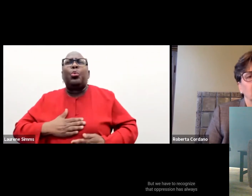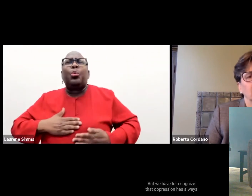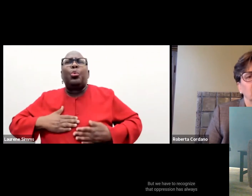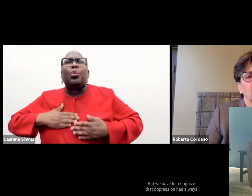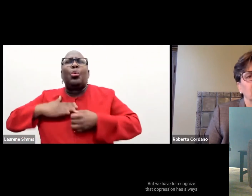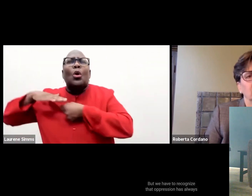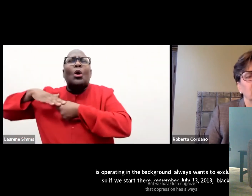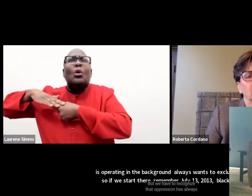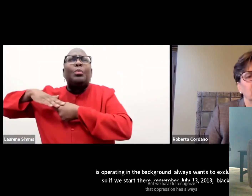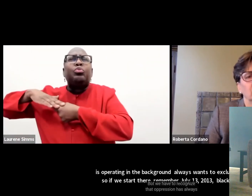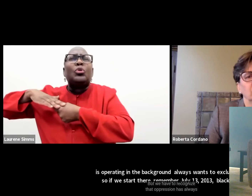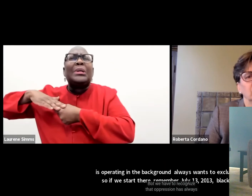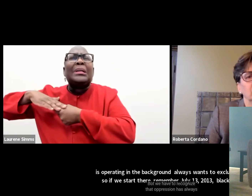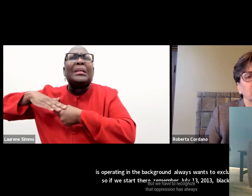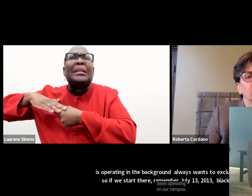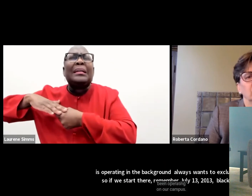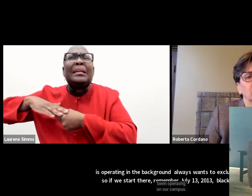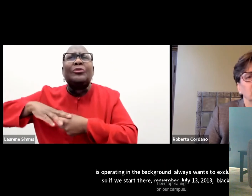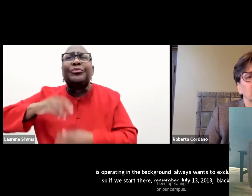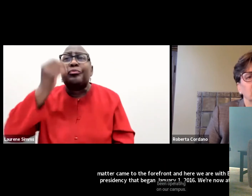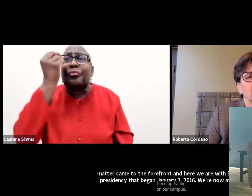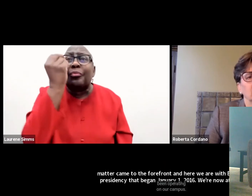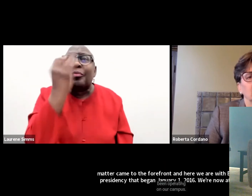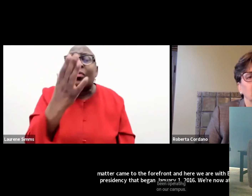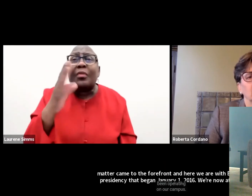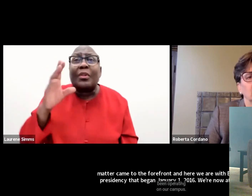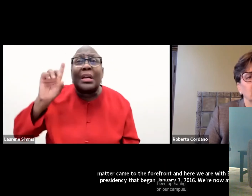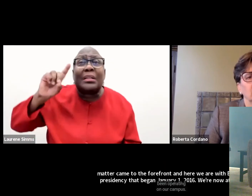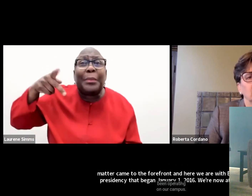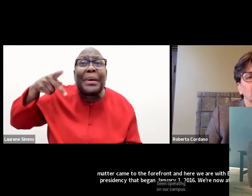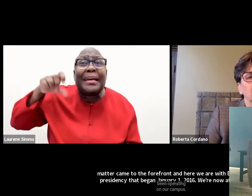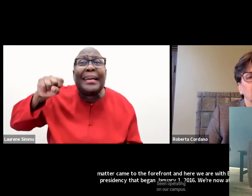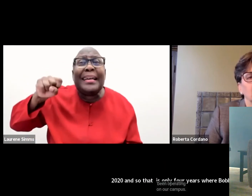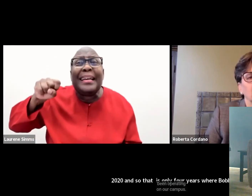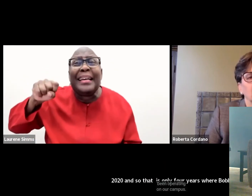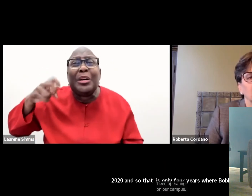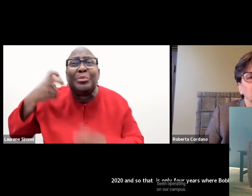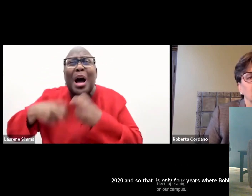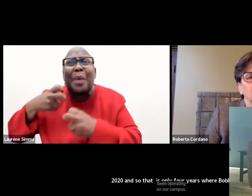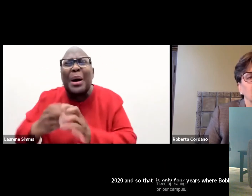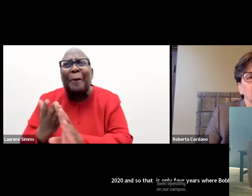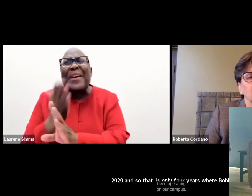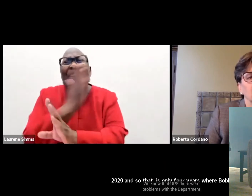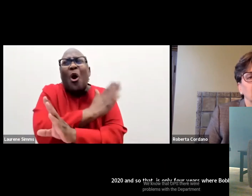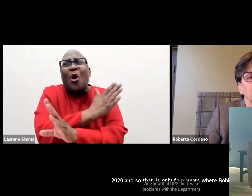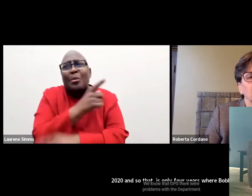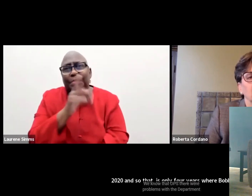oppression has always been apparent and operating in our campus.